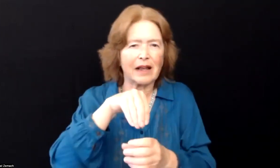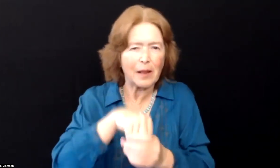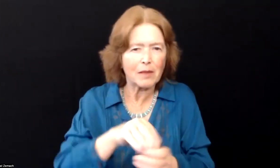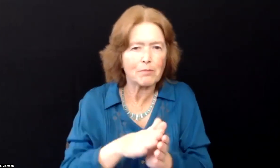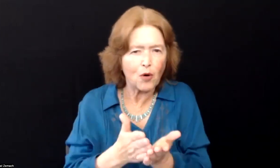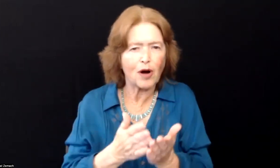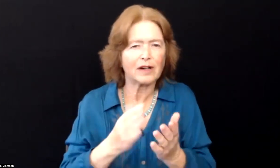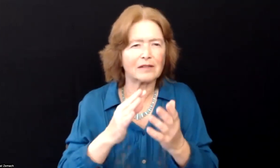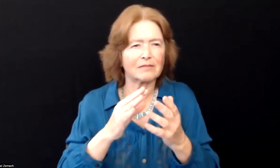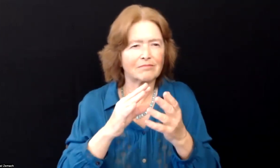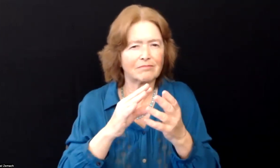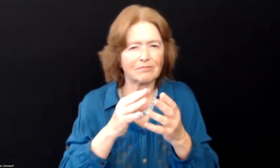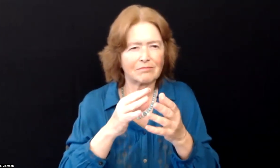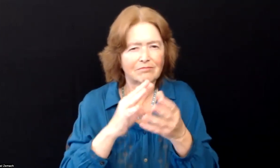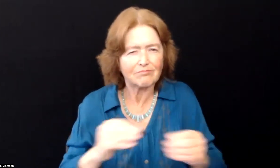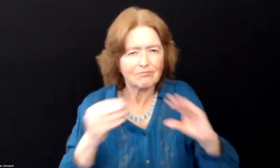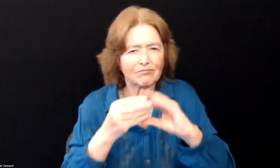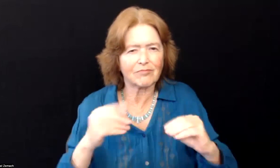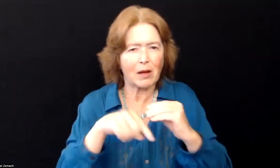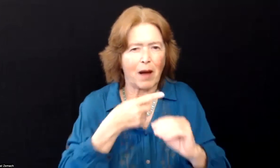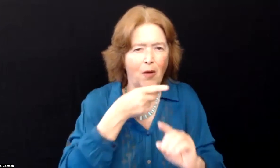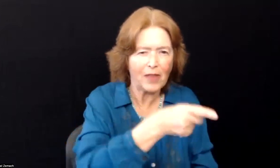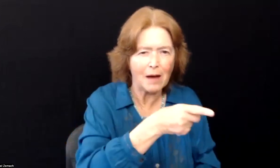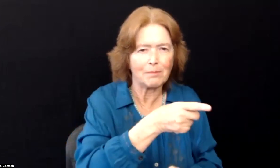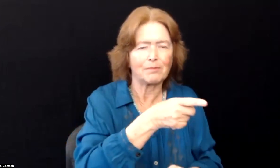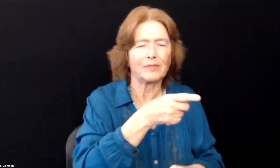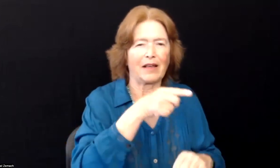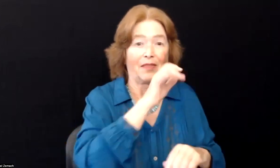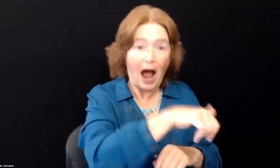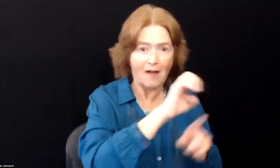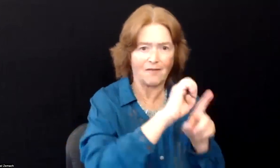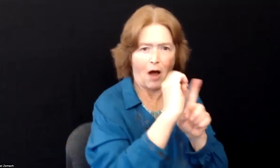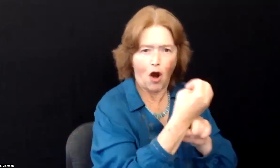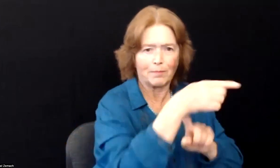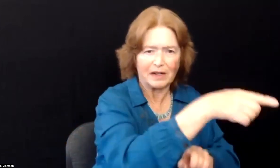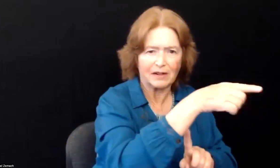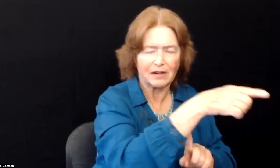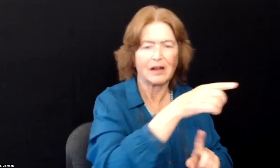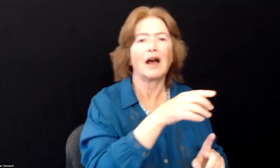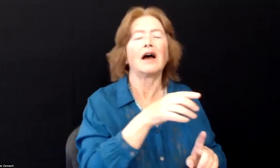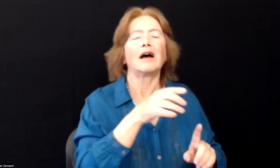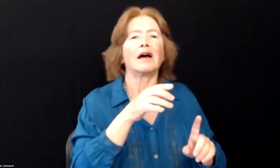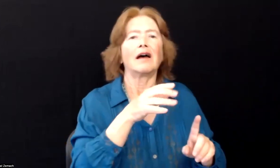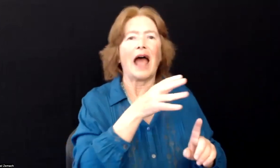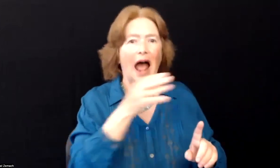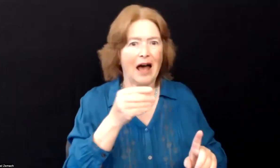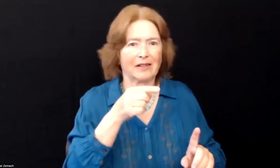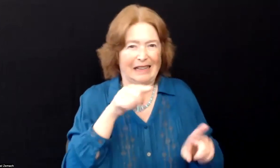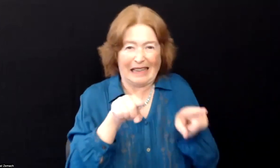the deaf. And I include those stories in the book about those students where they're the same